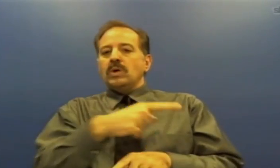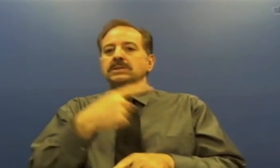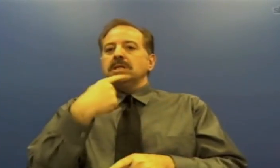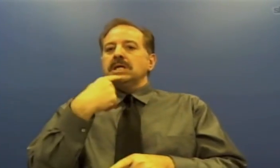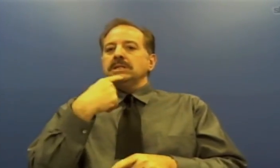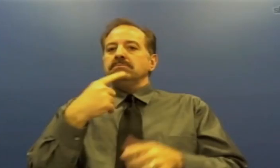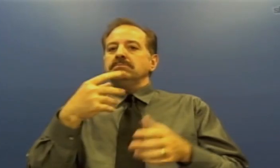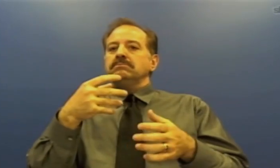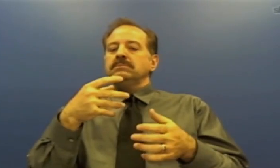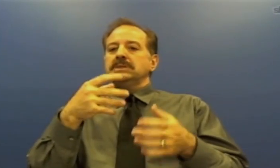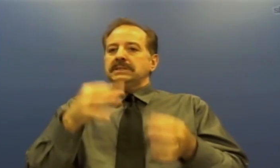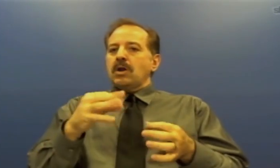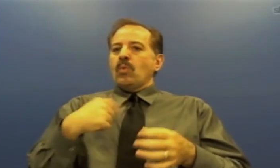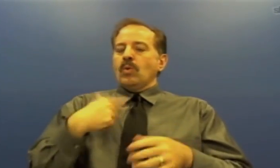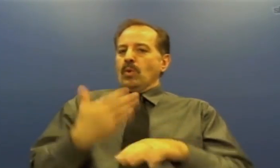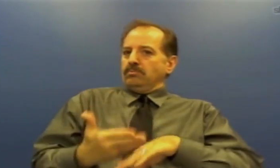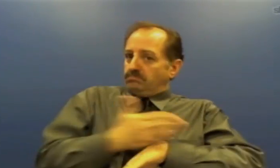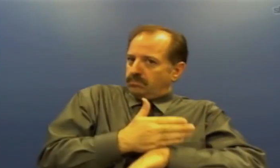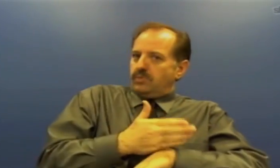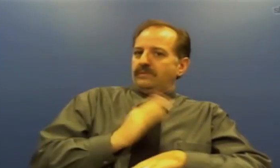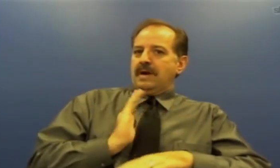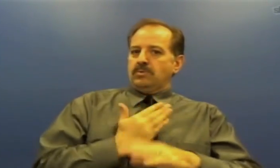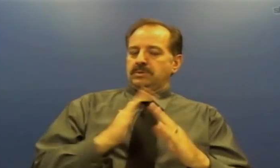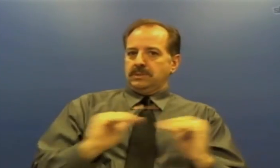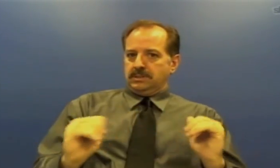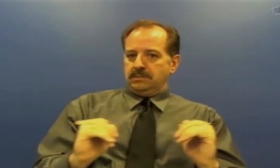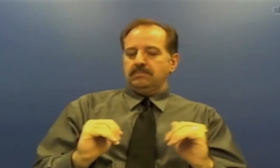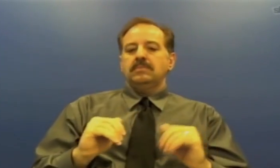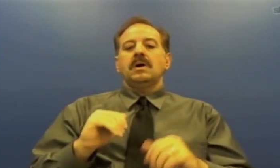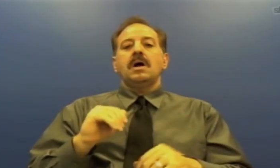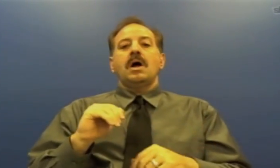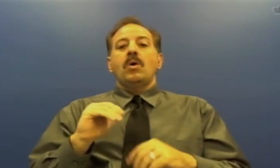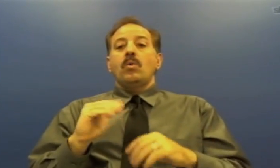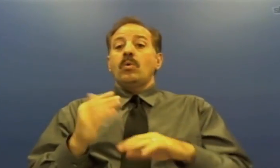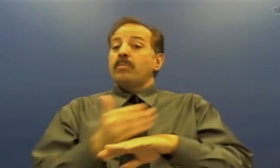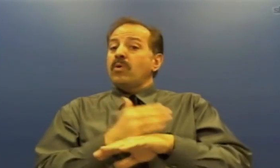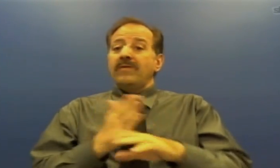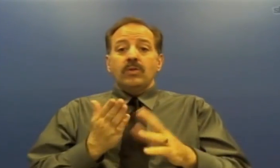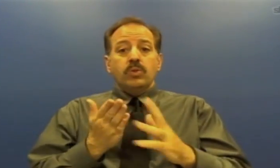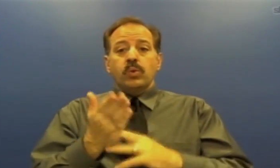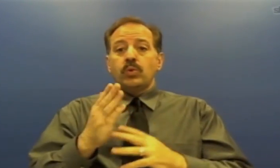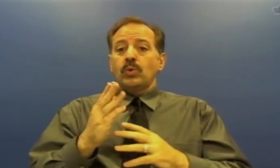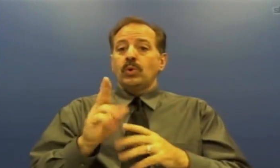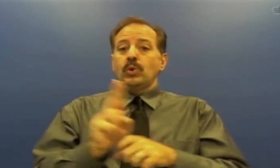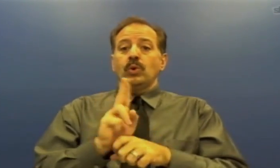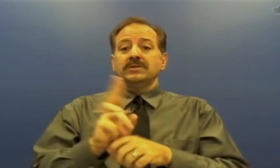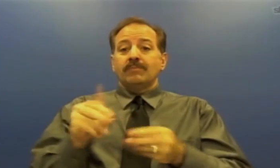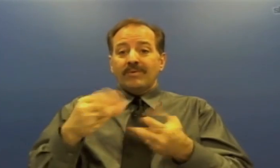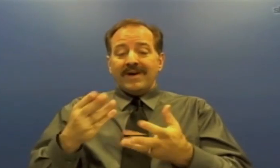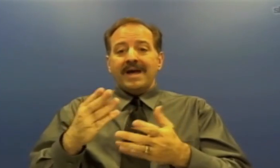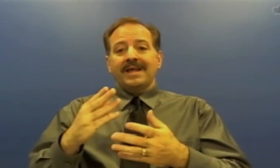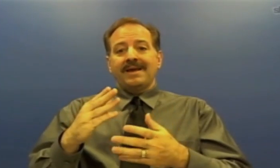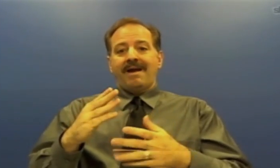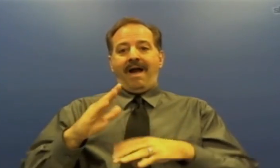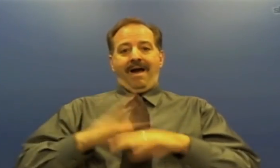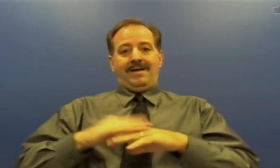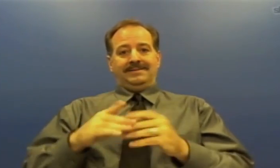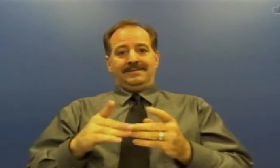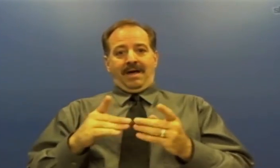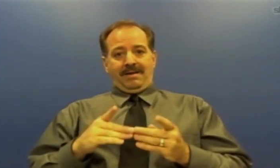the settlement has been that the hospitals, of course, wanted to improve upon their interpreting provisions. And so they're doing so